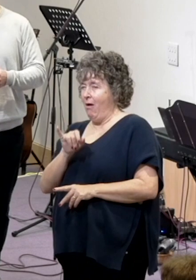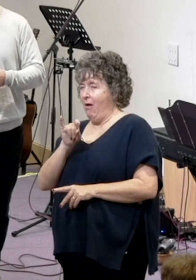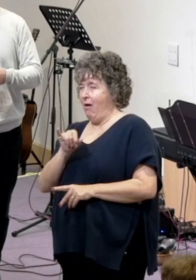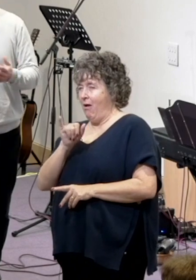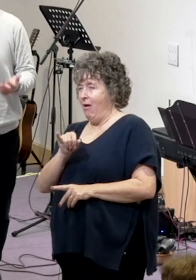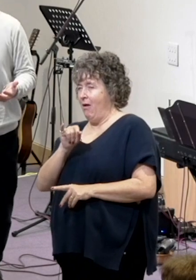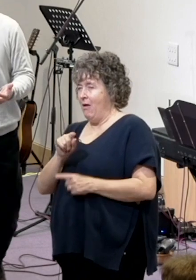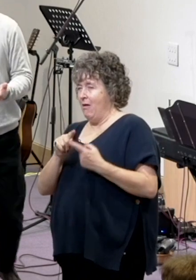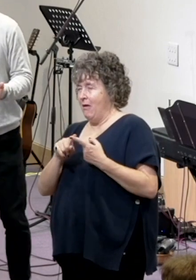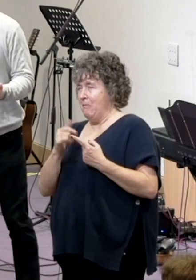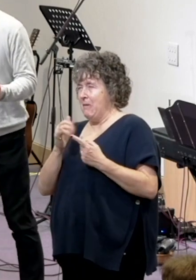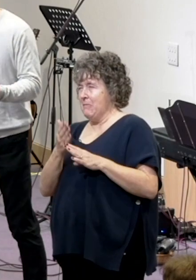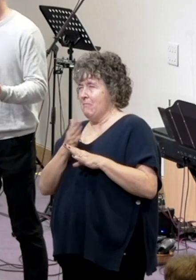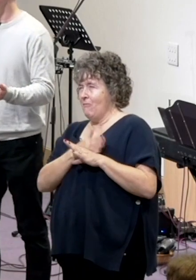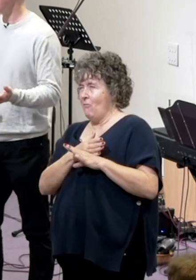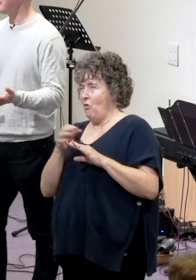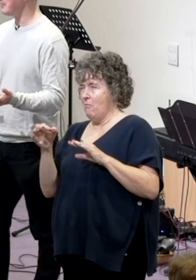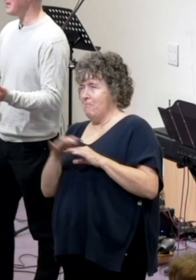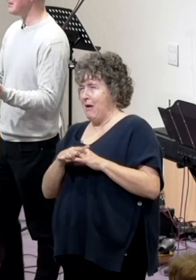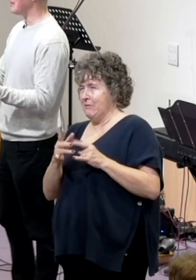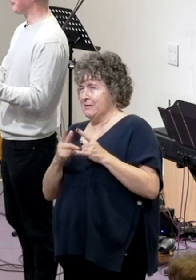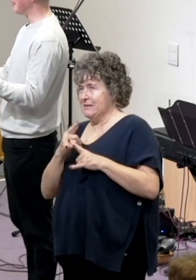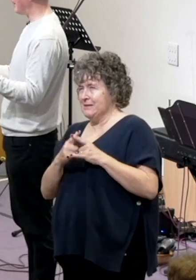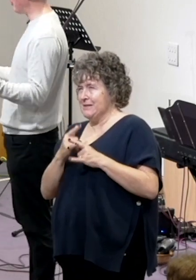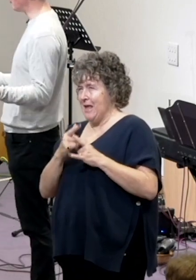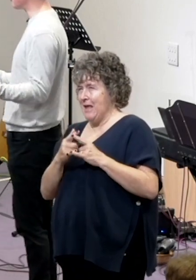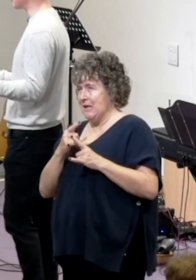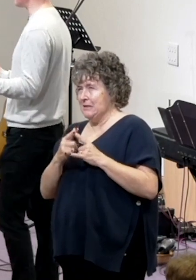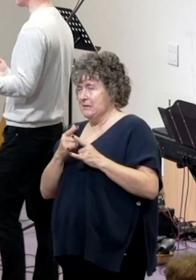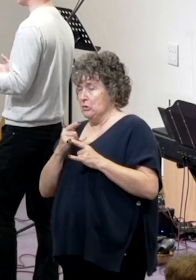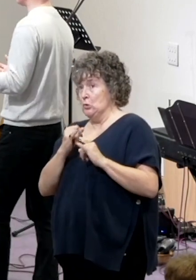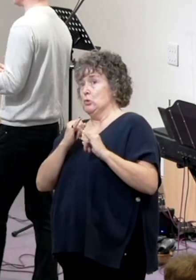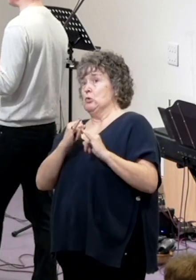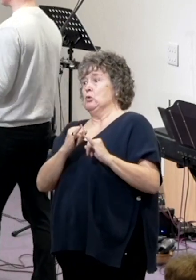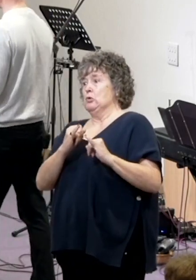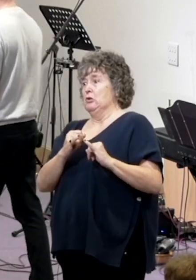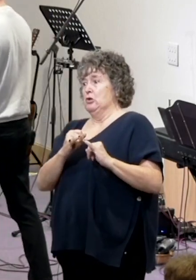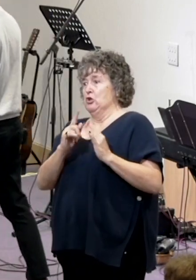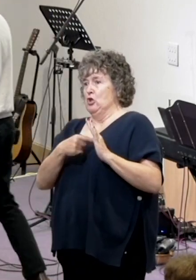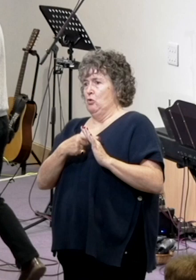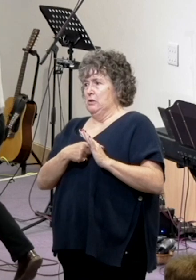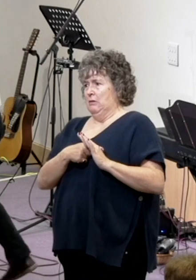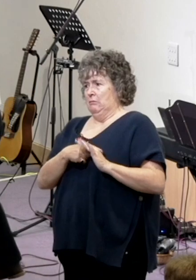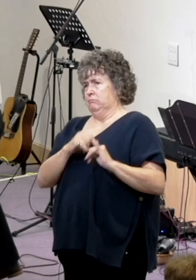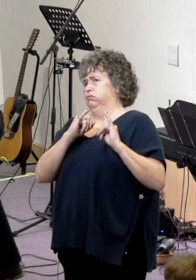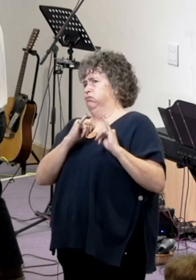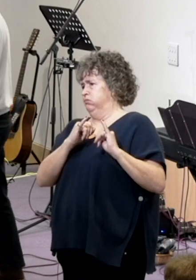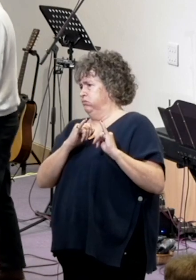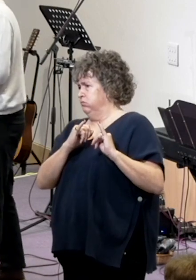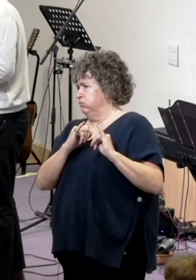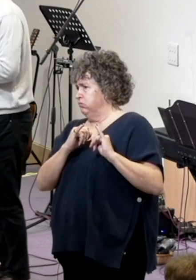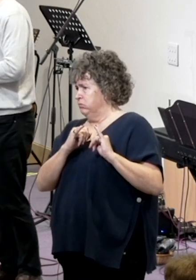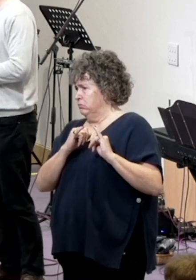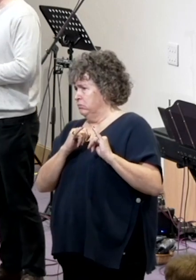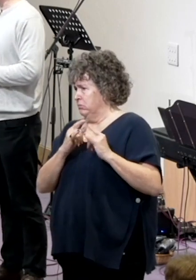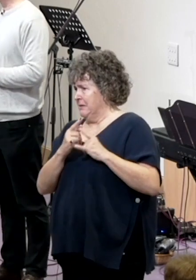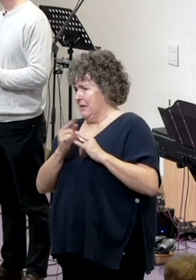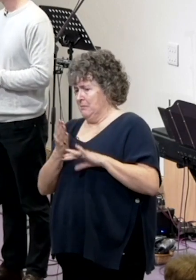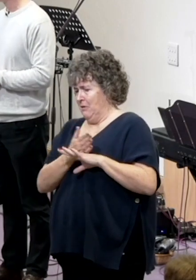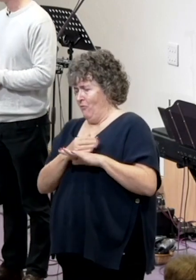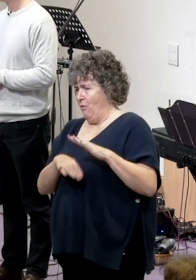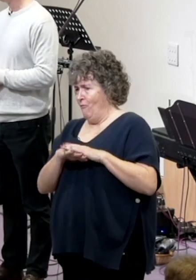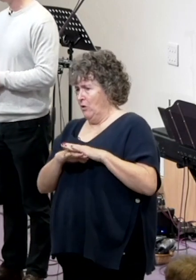married and got pregnant, which would have mean that from that point on, Joseph would have been seen as a man of poor character and poor